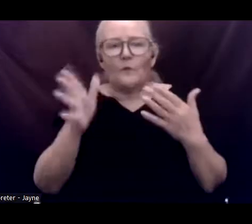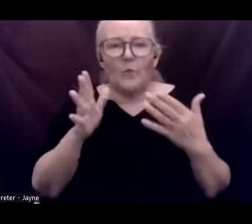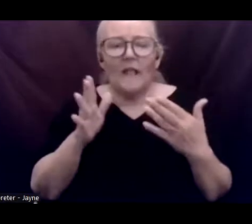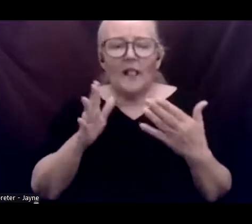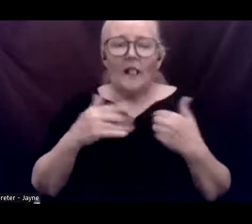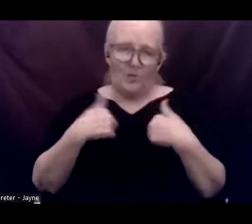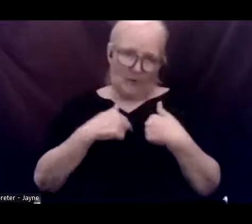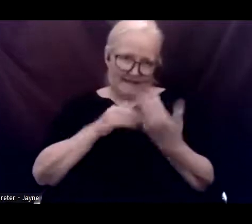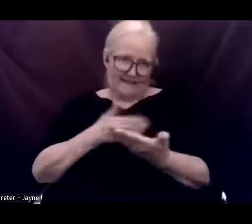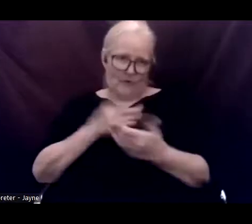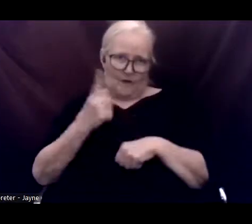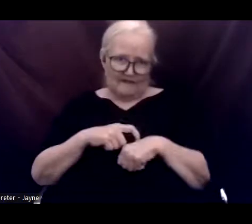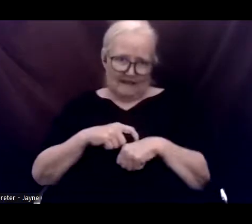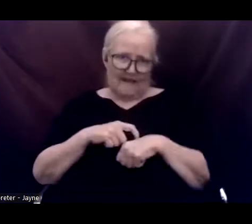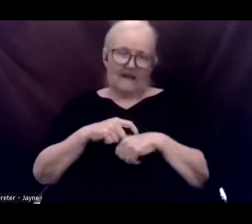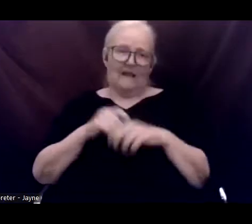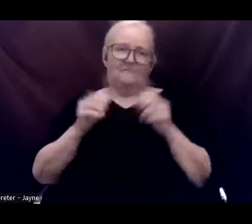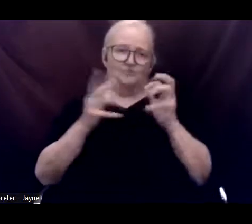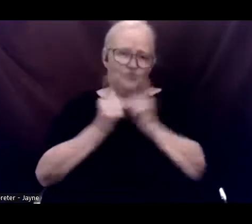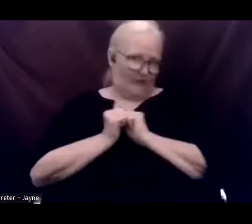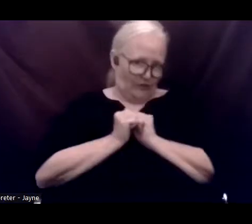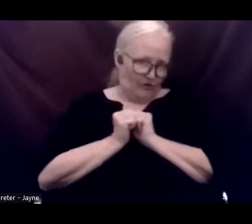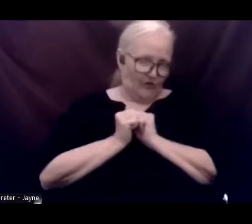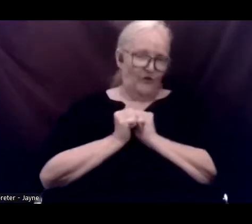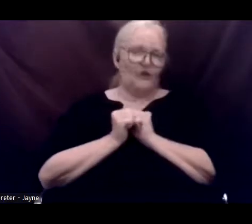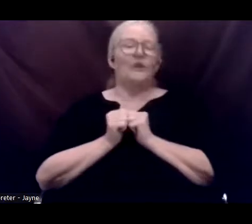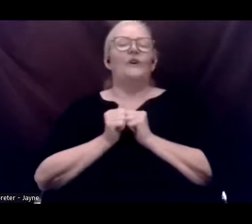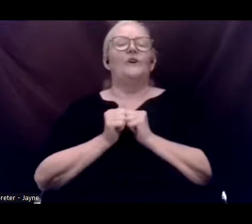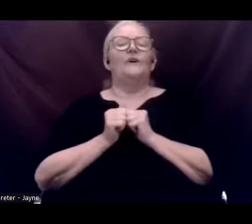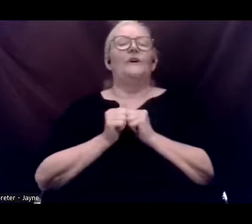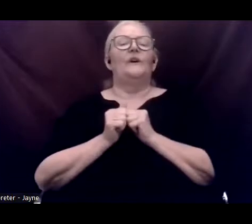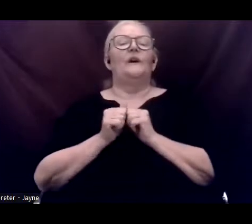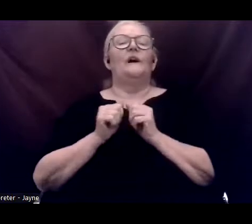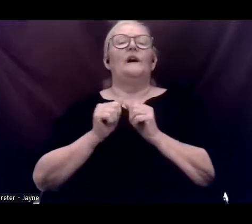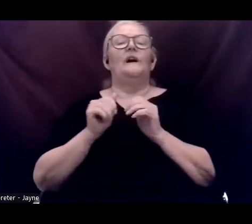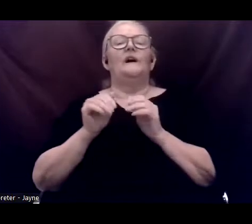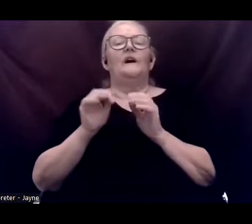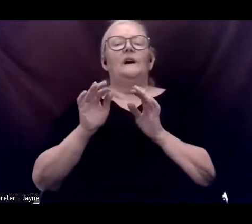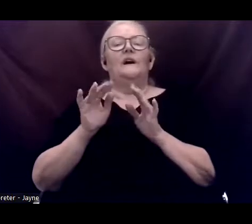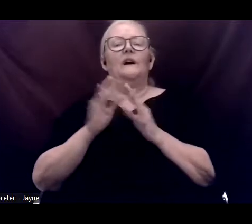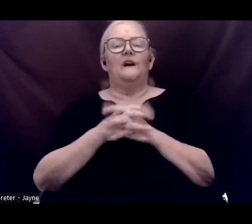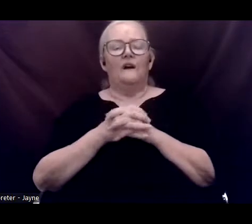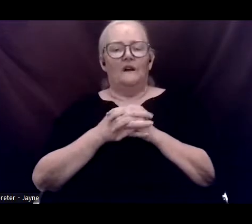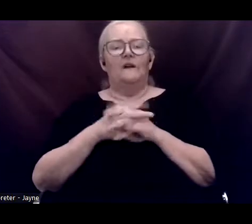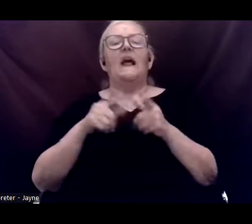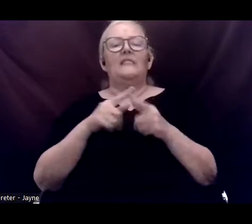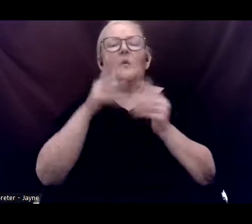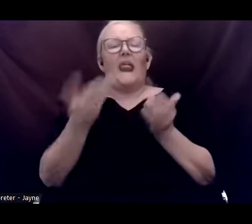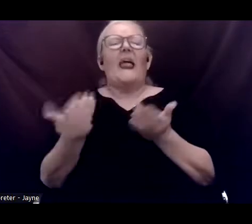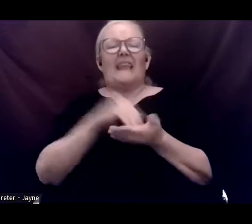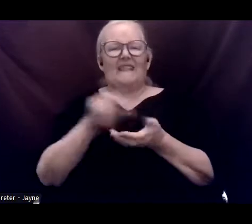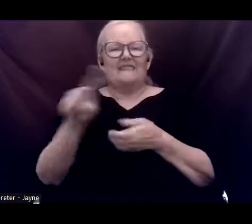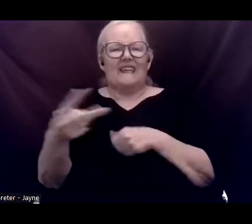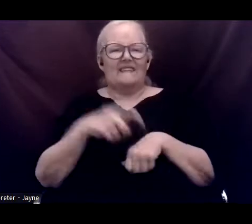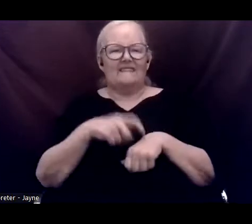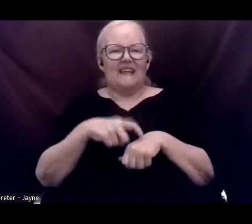can sing together with me in the choir, and we'll have a short intro, but we'll do a second time so you have a chance